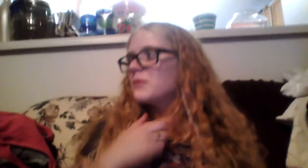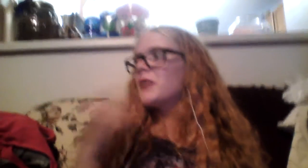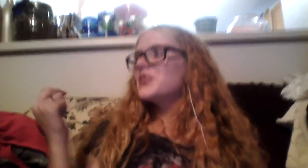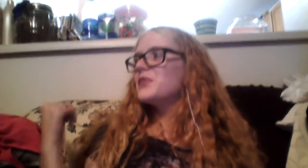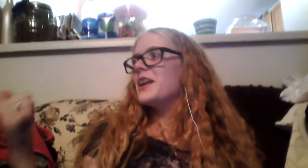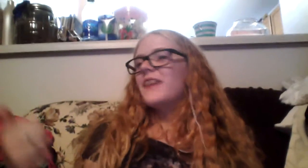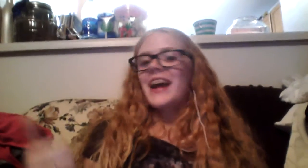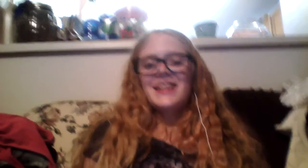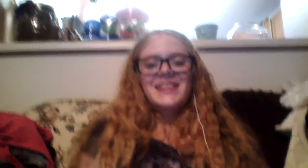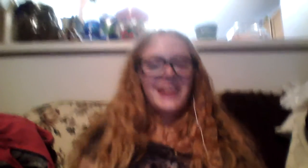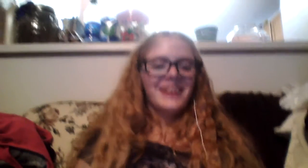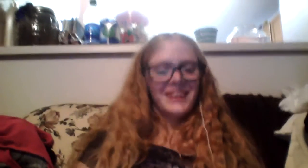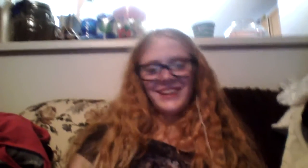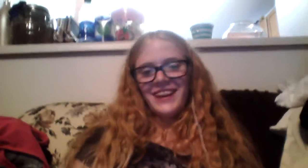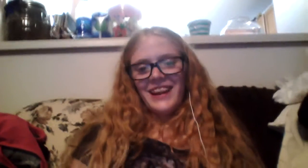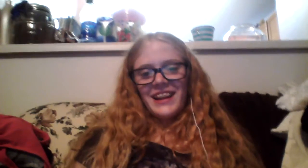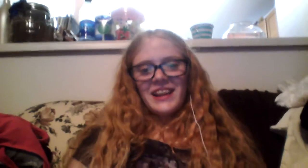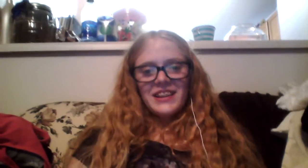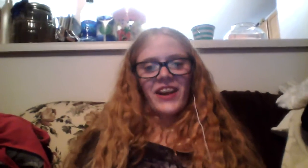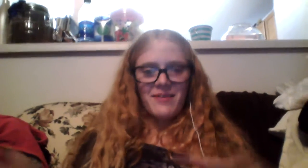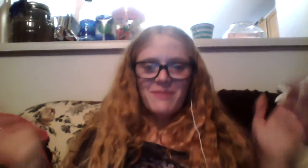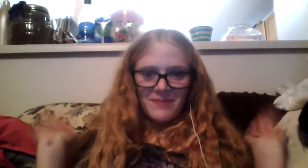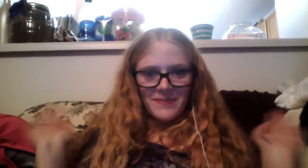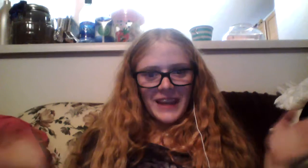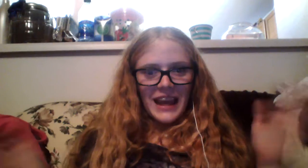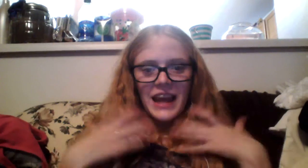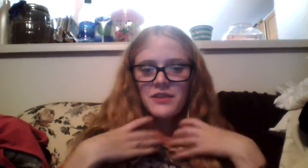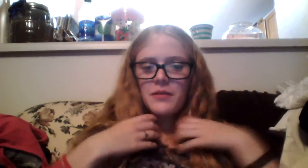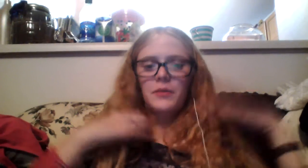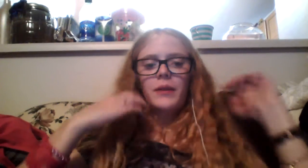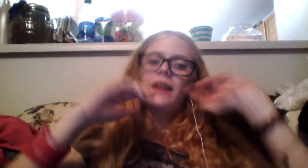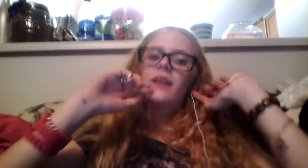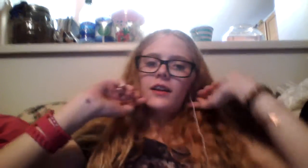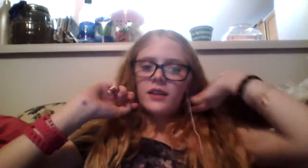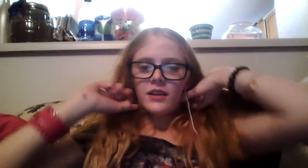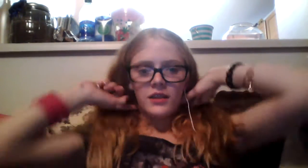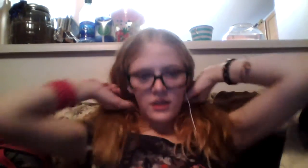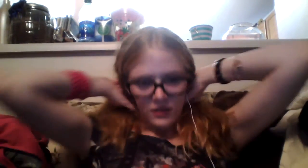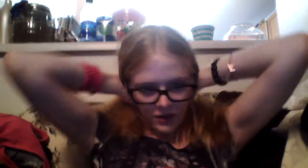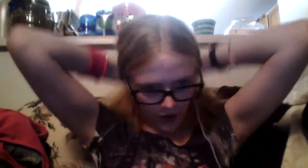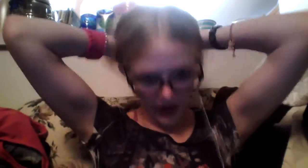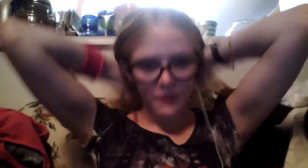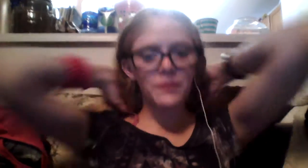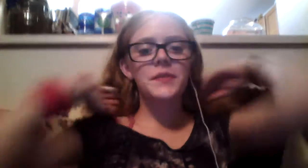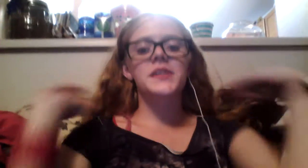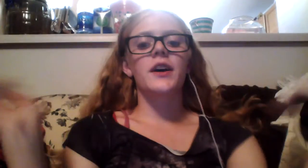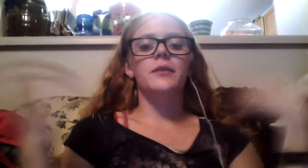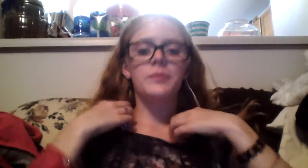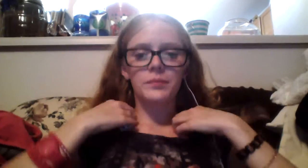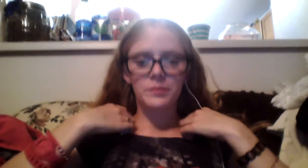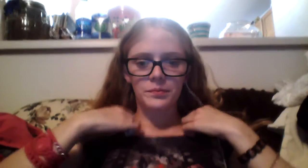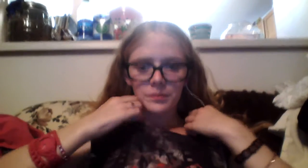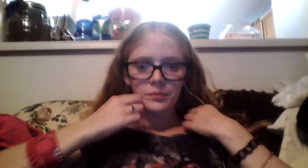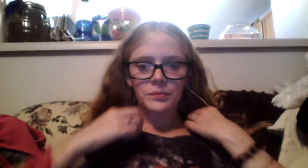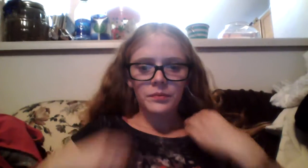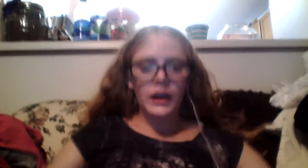Okay, so bless you in advance. Sorry, I had to remember white. All right, so. If